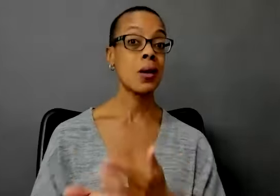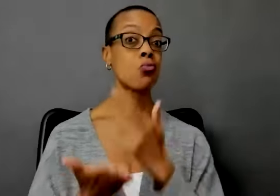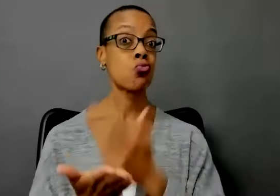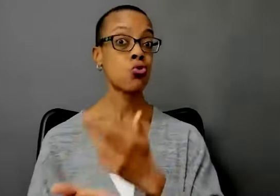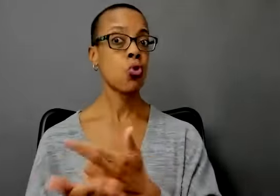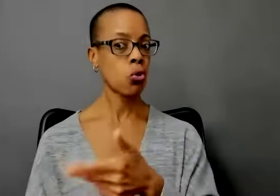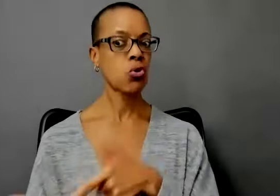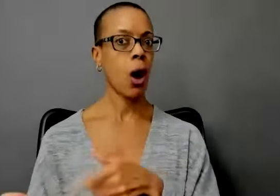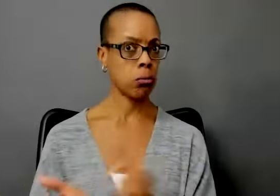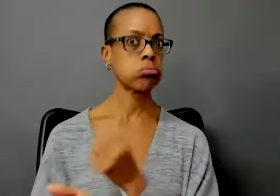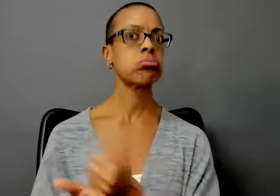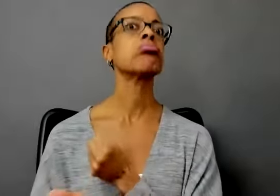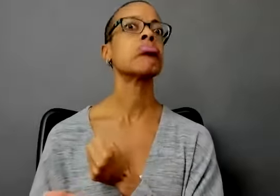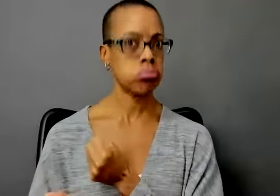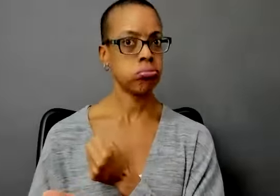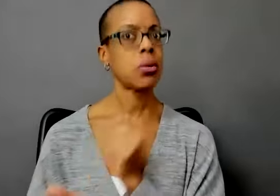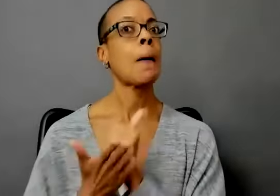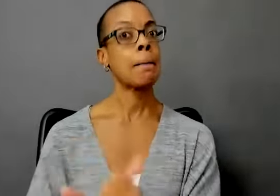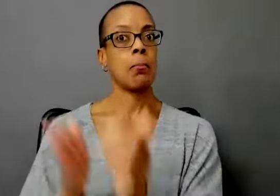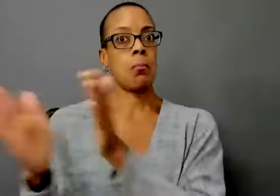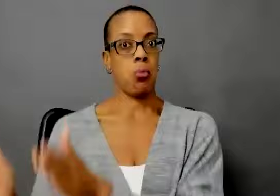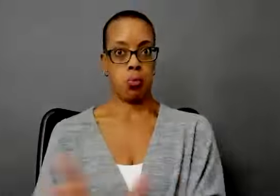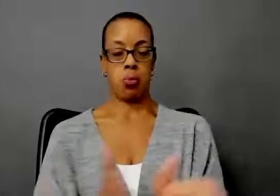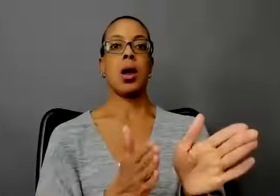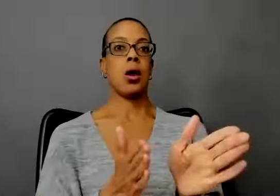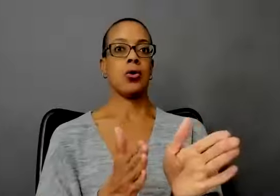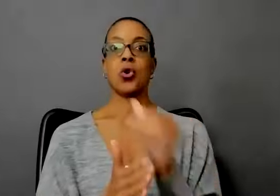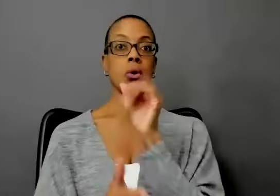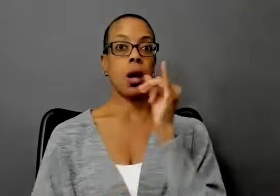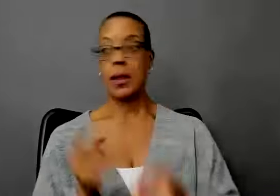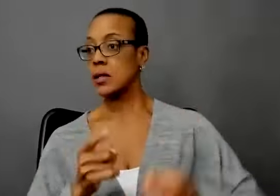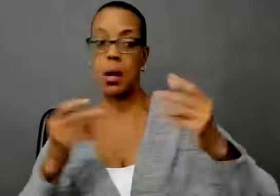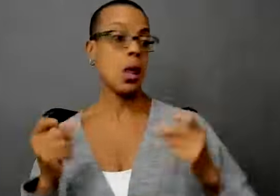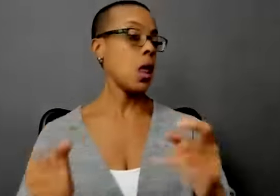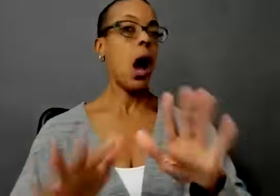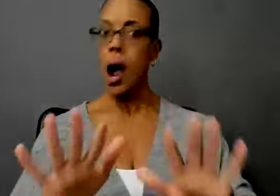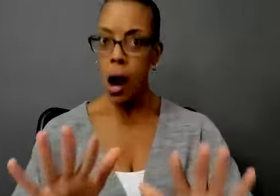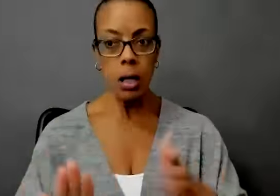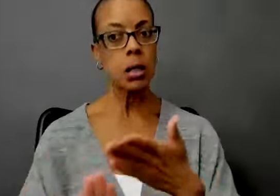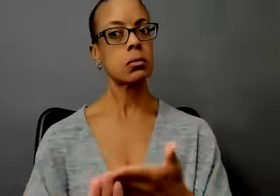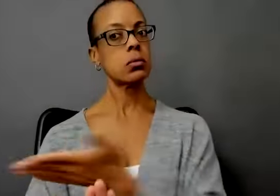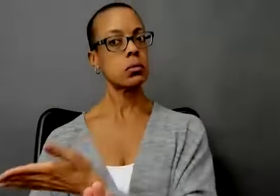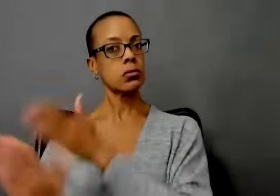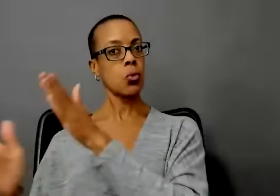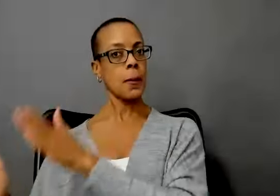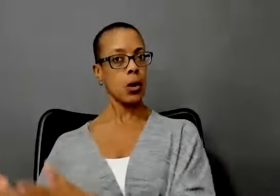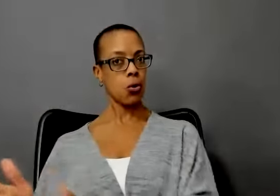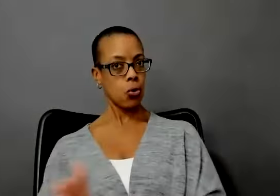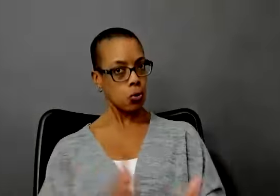and I think for people to prepare for that to not feel so spontaneous, but abilities to prepare as well for those when working with the news media.